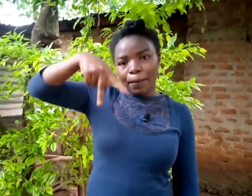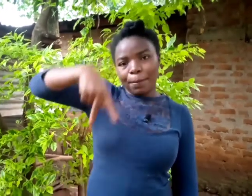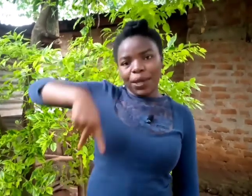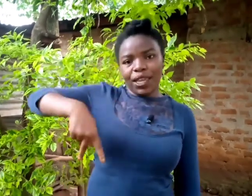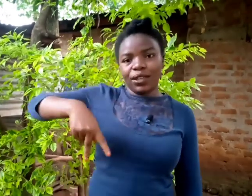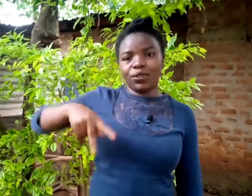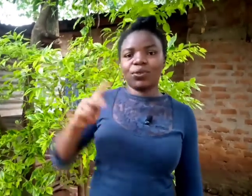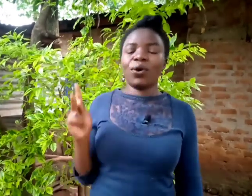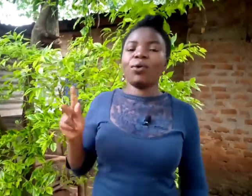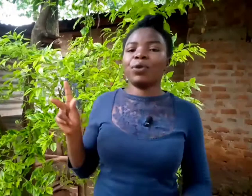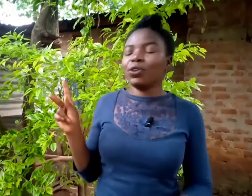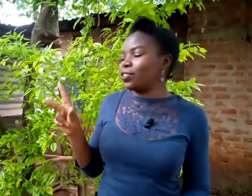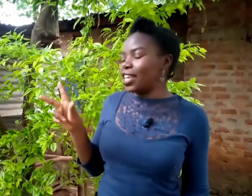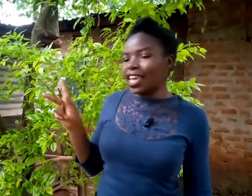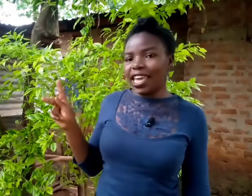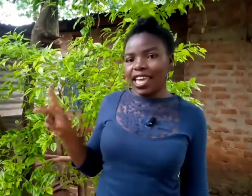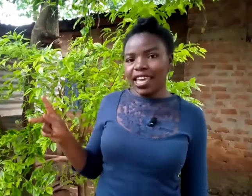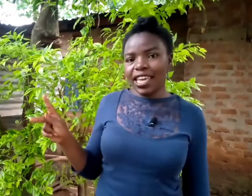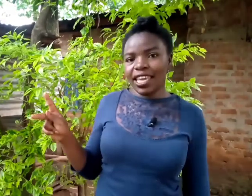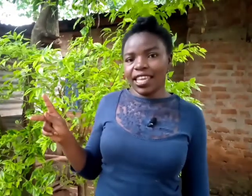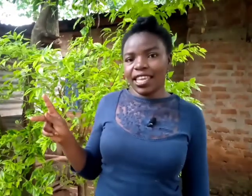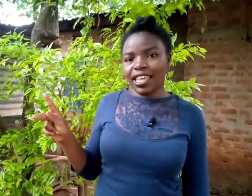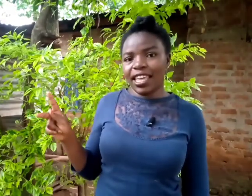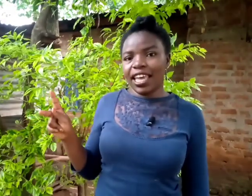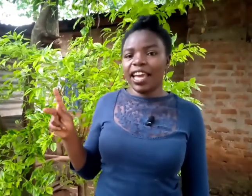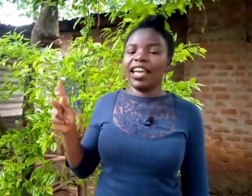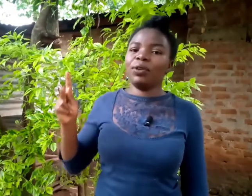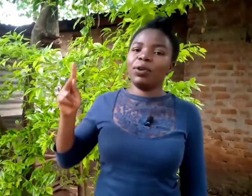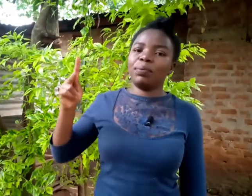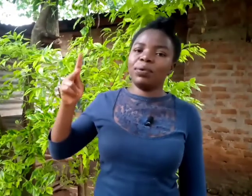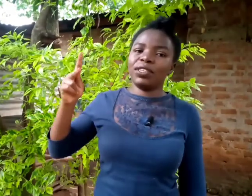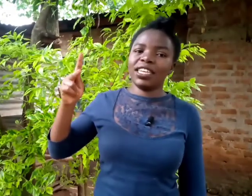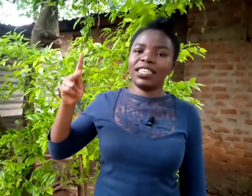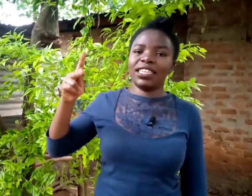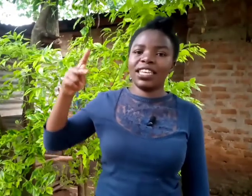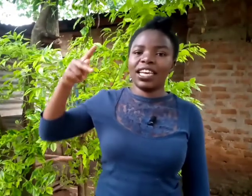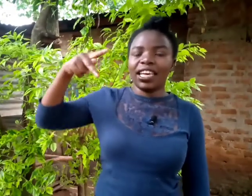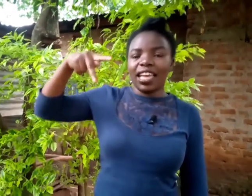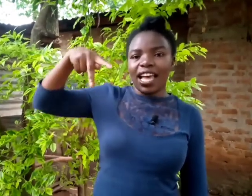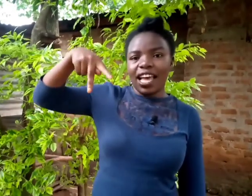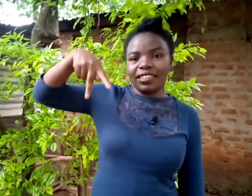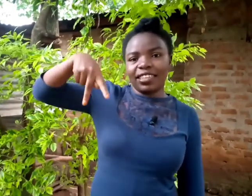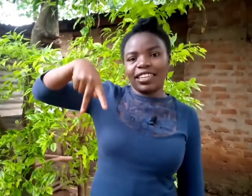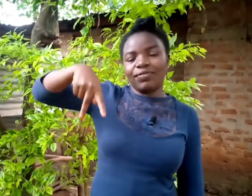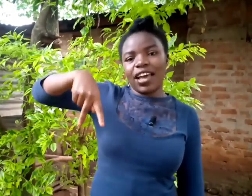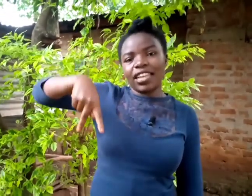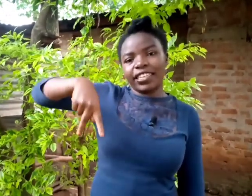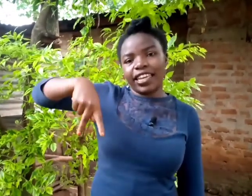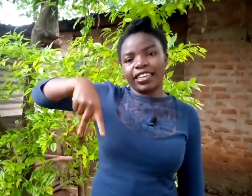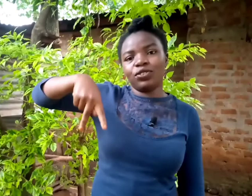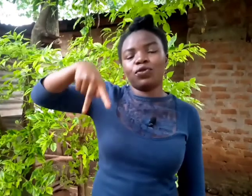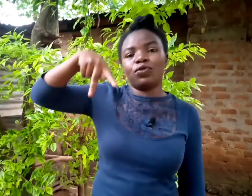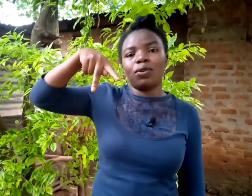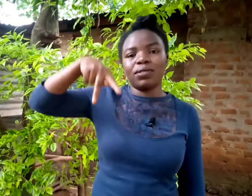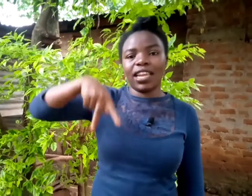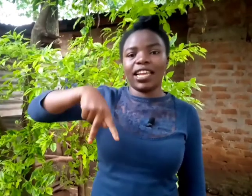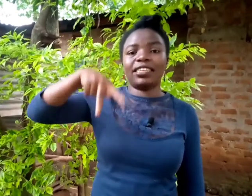P. So we use the K and we put it as inverted to form the letter